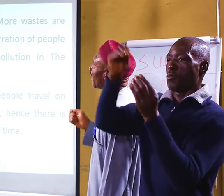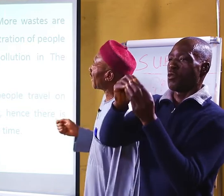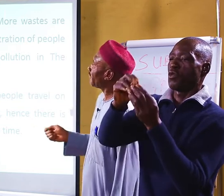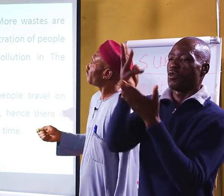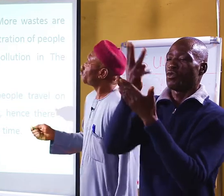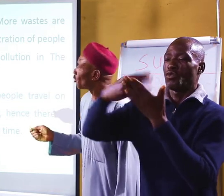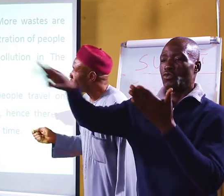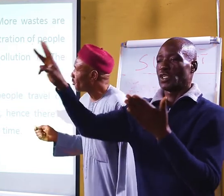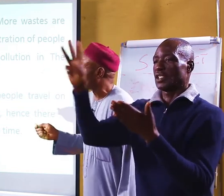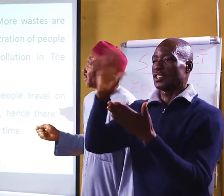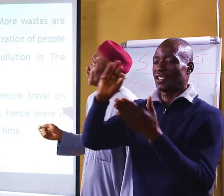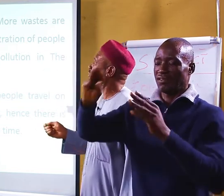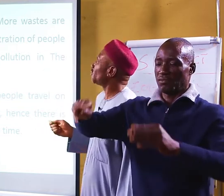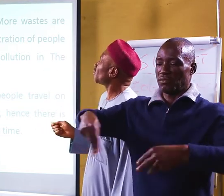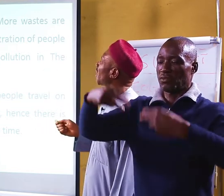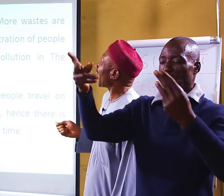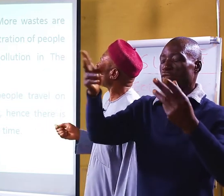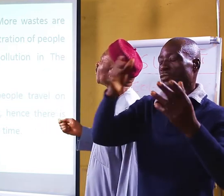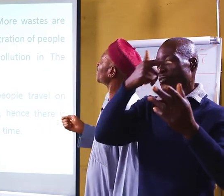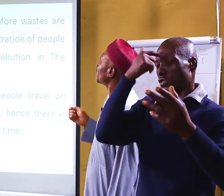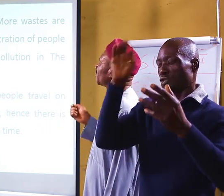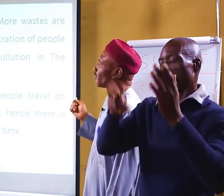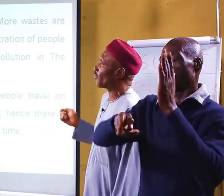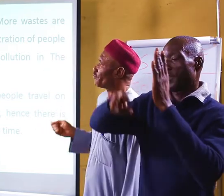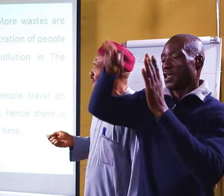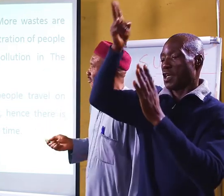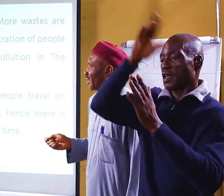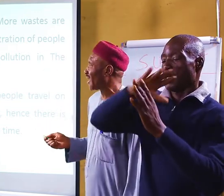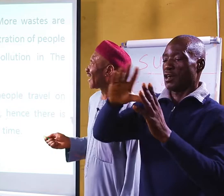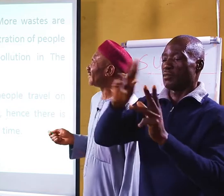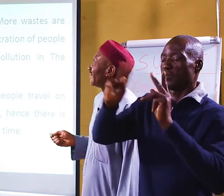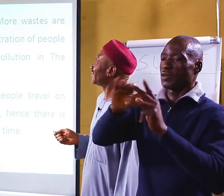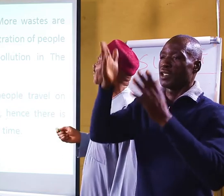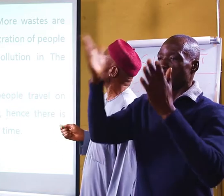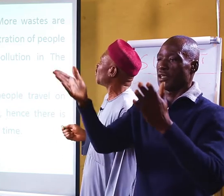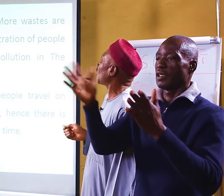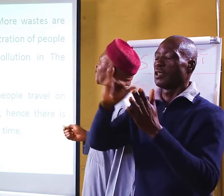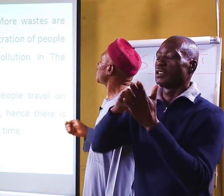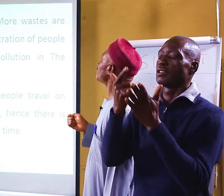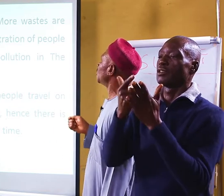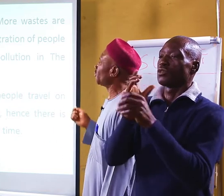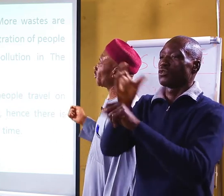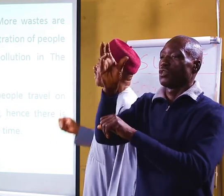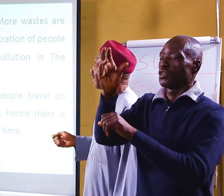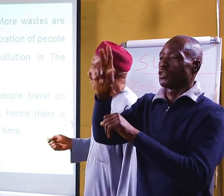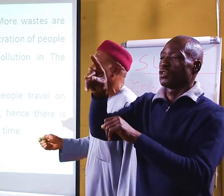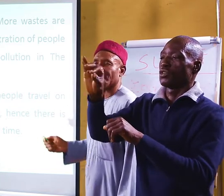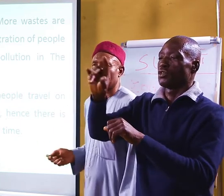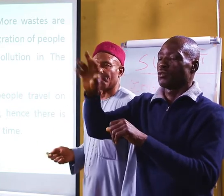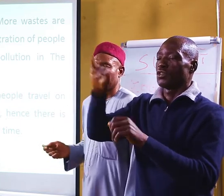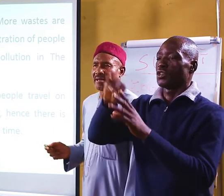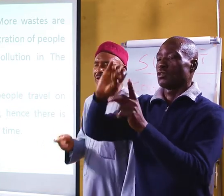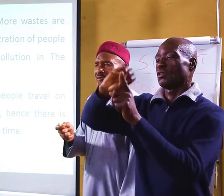wastes are produced due to high concentration of people, and this tends to cause pollution